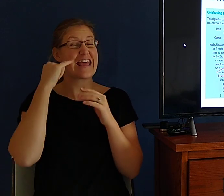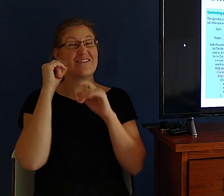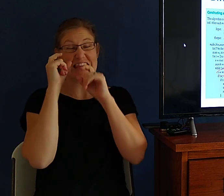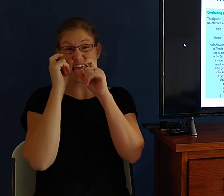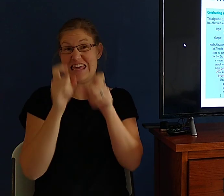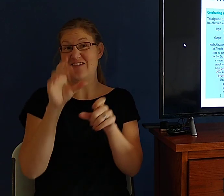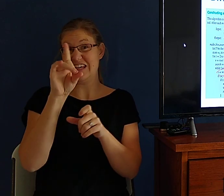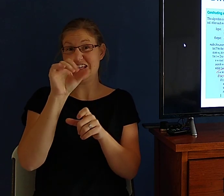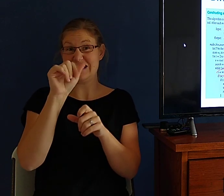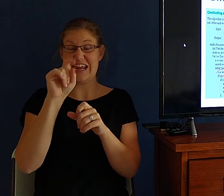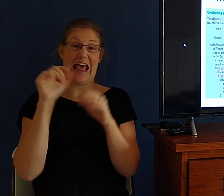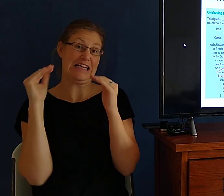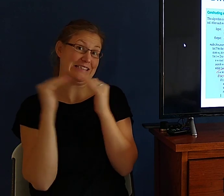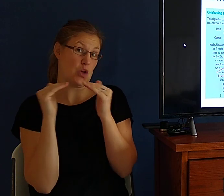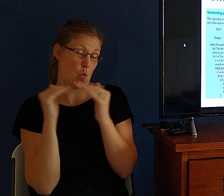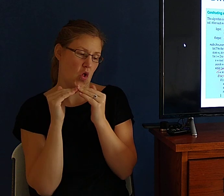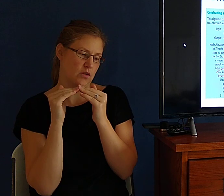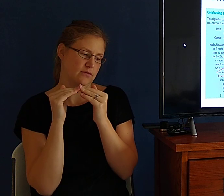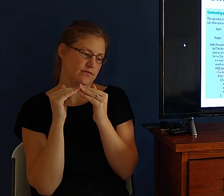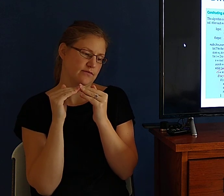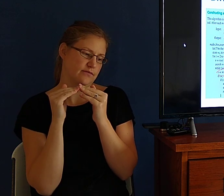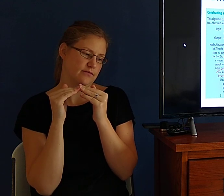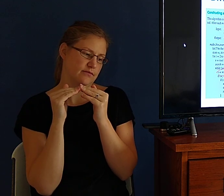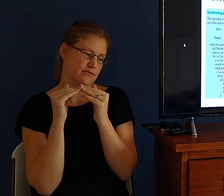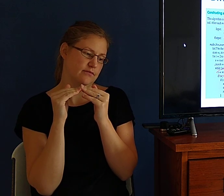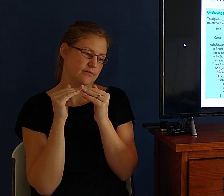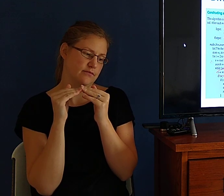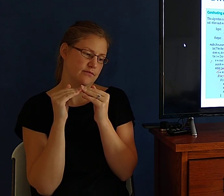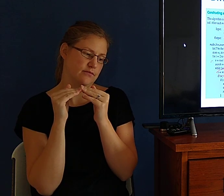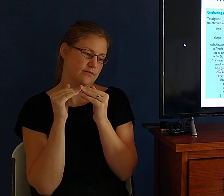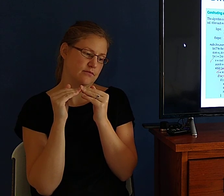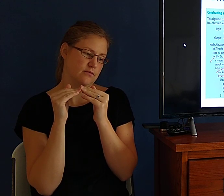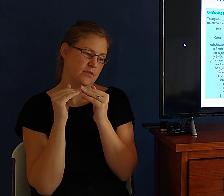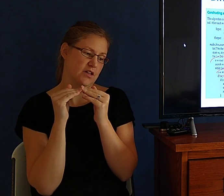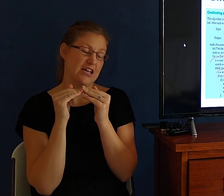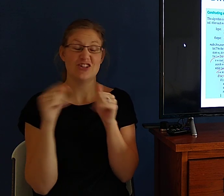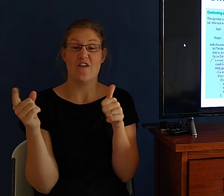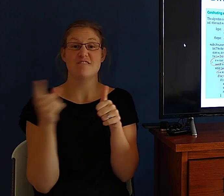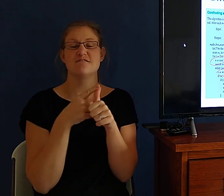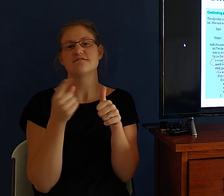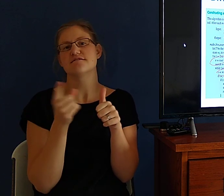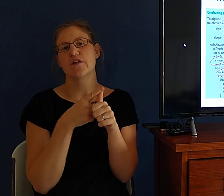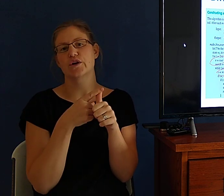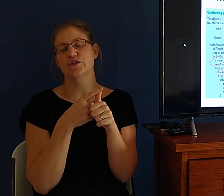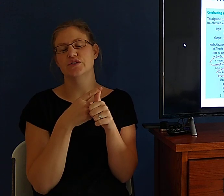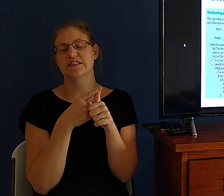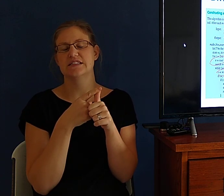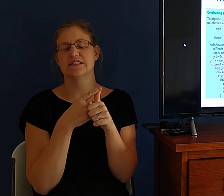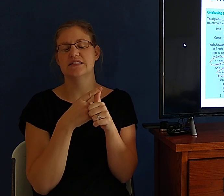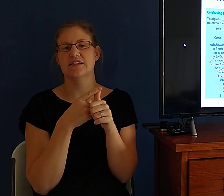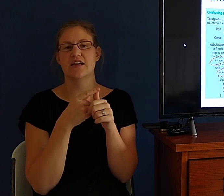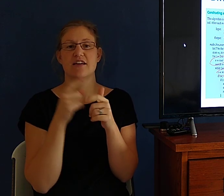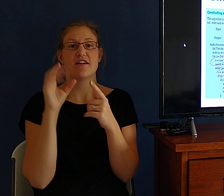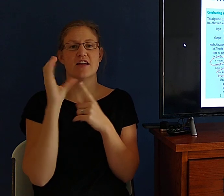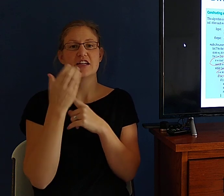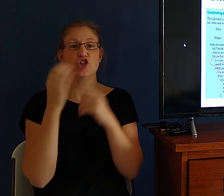to the root? Now this is the first condition, or comparing the given data